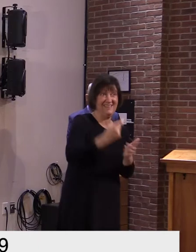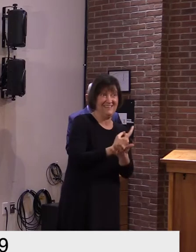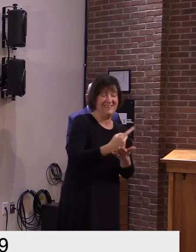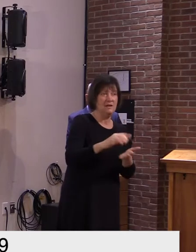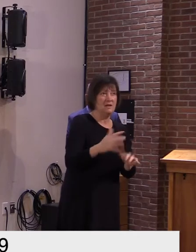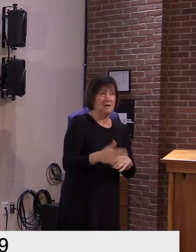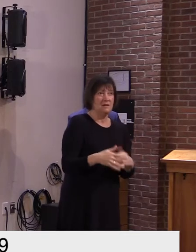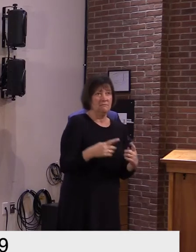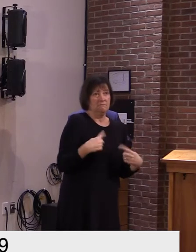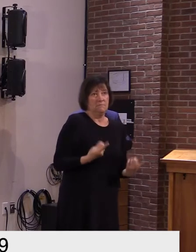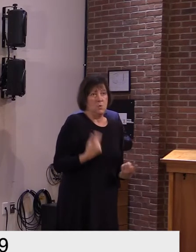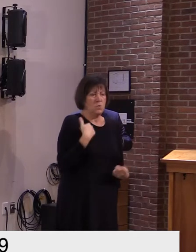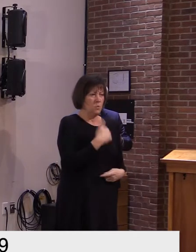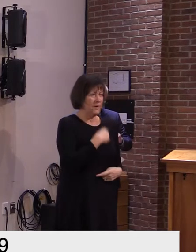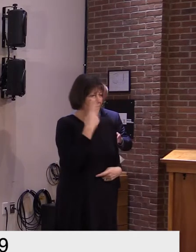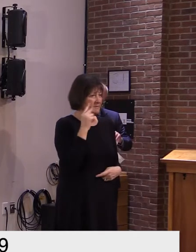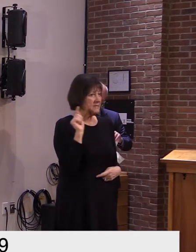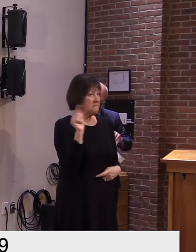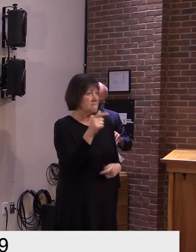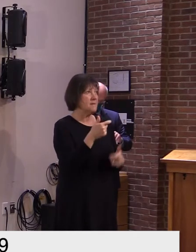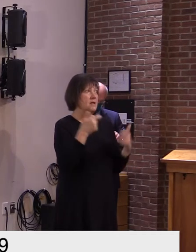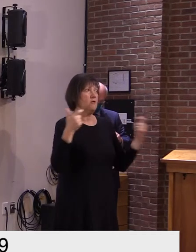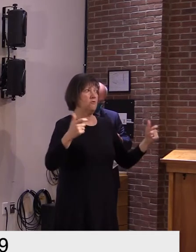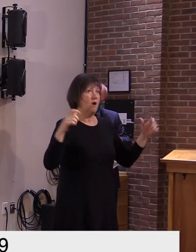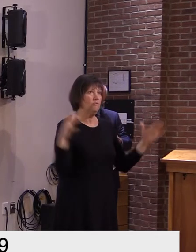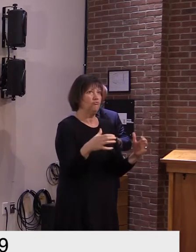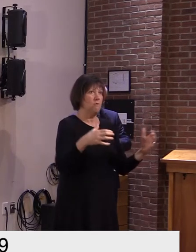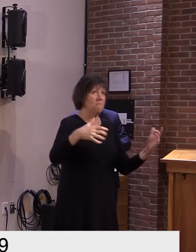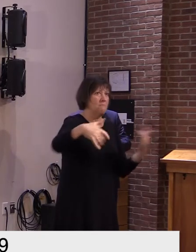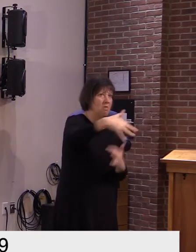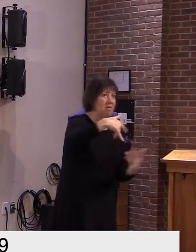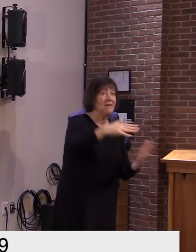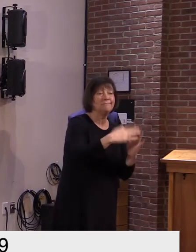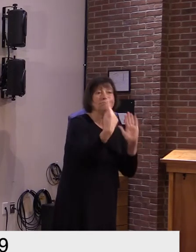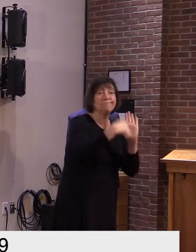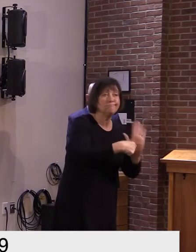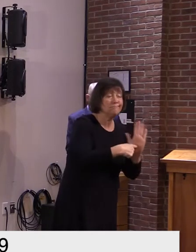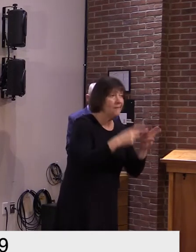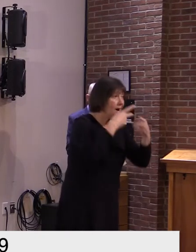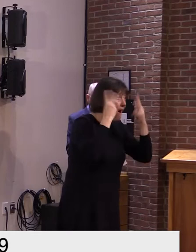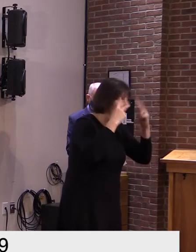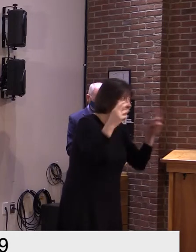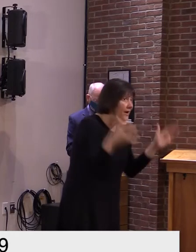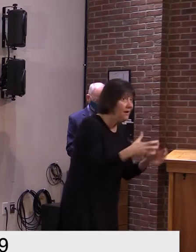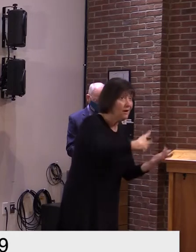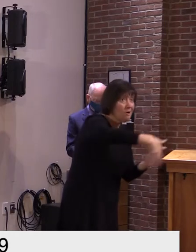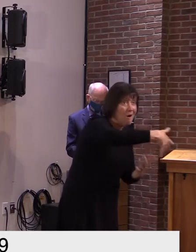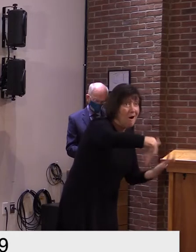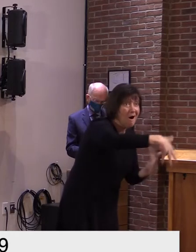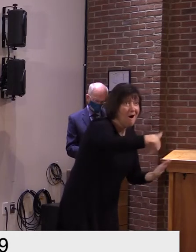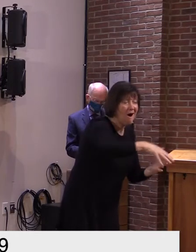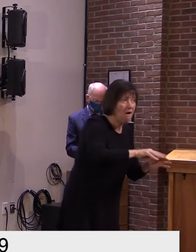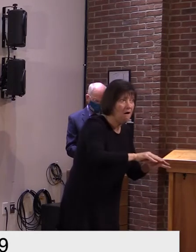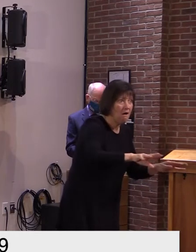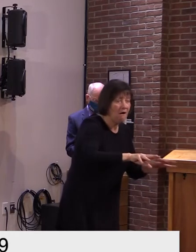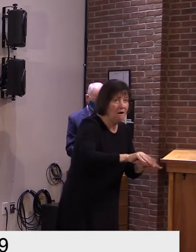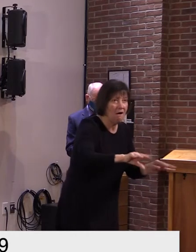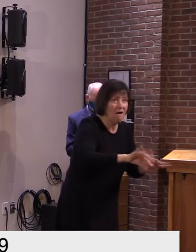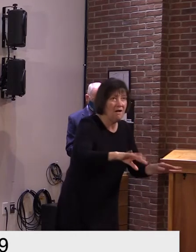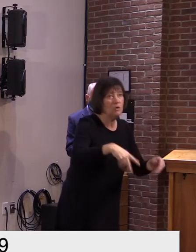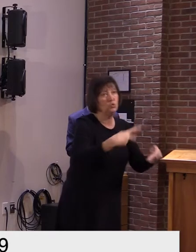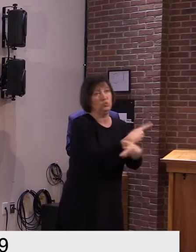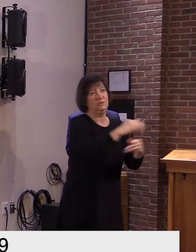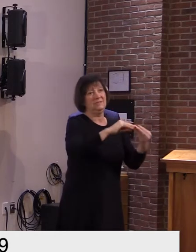a number of large parties, Halloween parties at that point. and that that furthered the